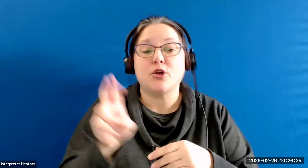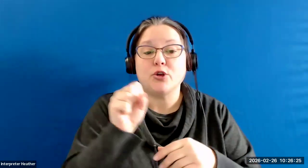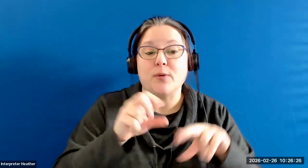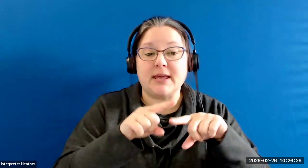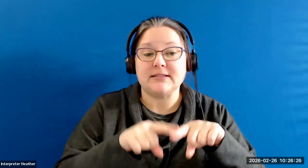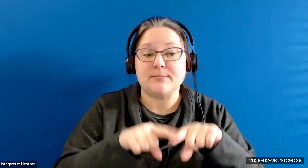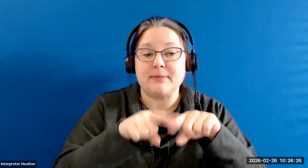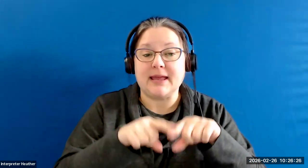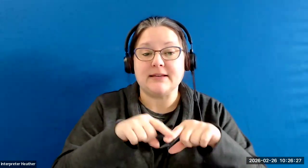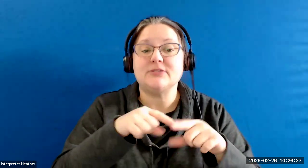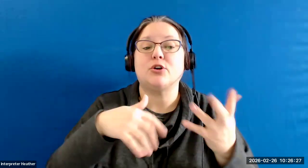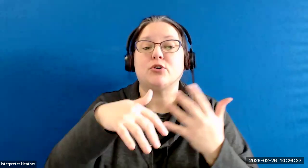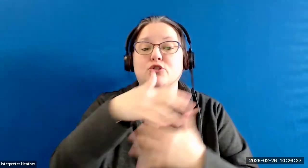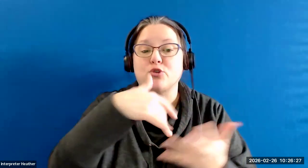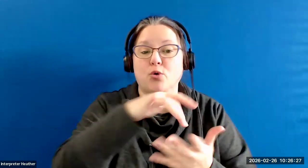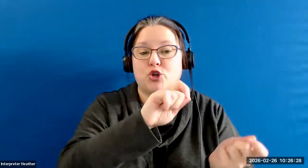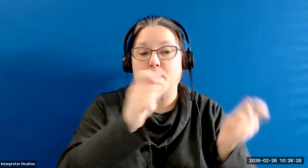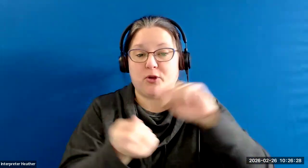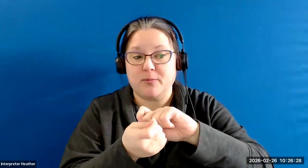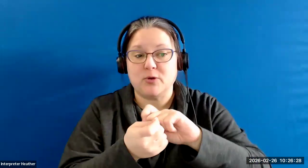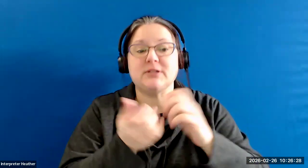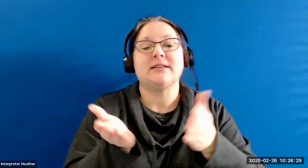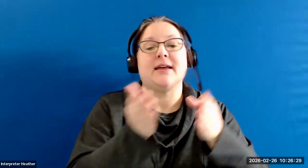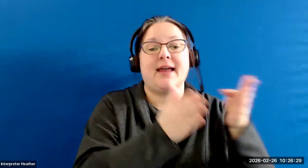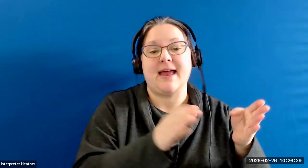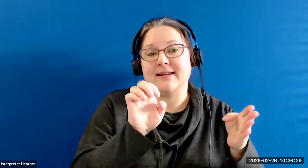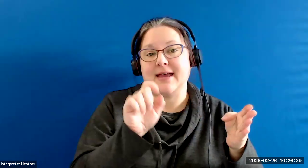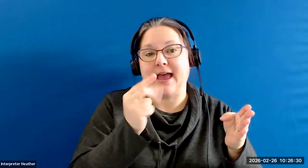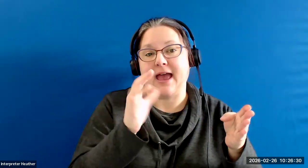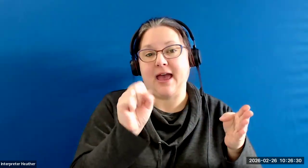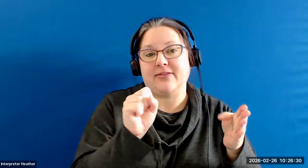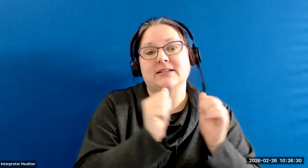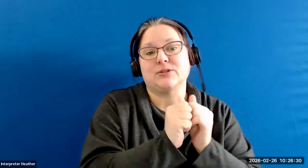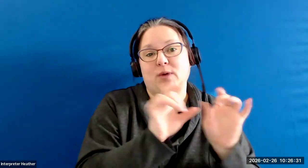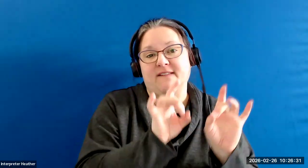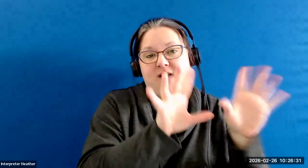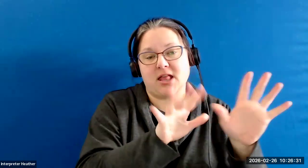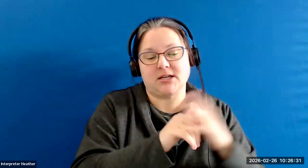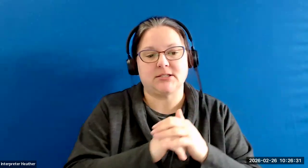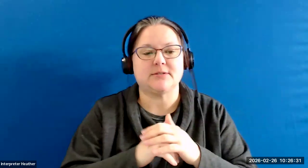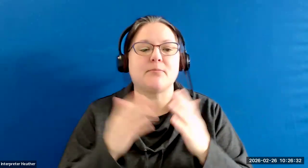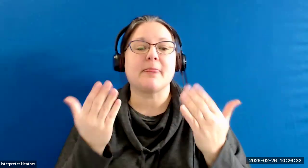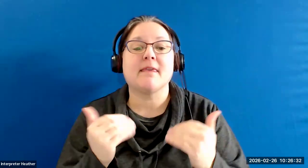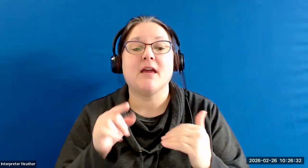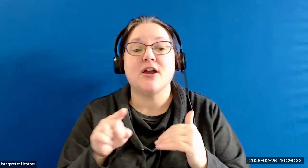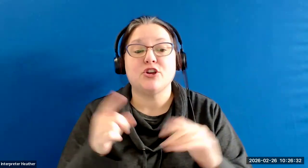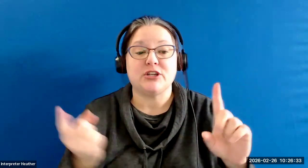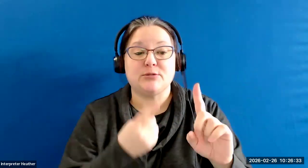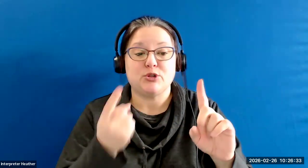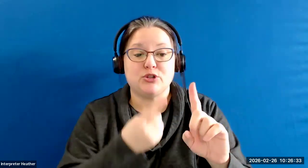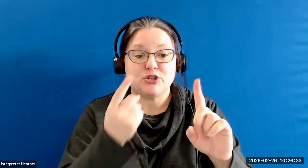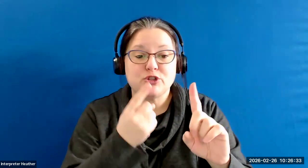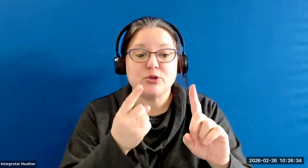US-based social movements, and ethics of violence. Ronnie is pursuing entrepreneurial